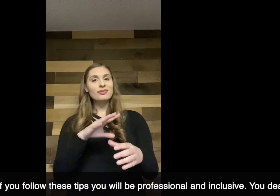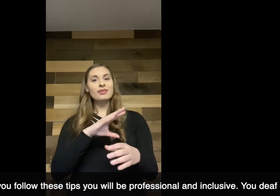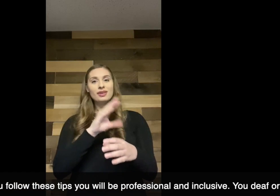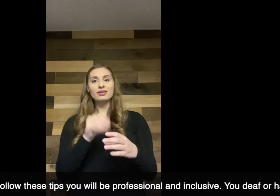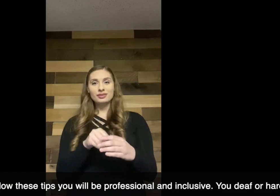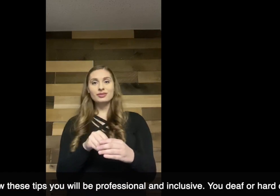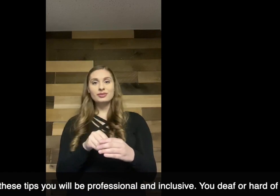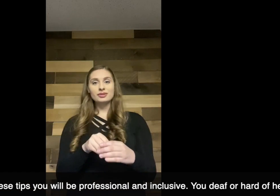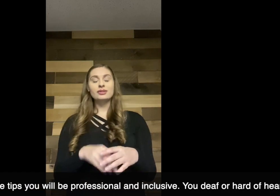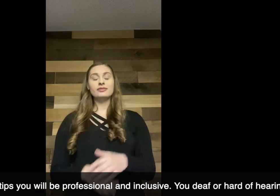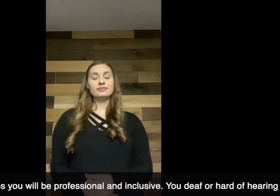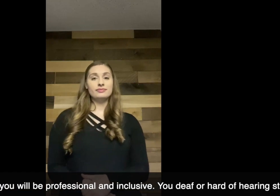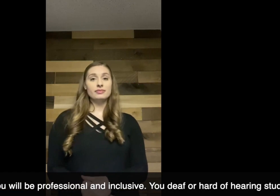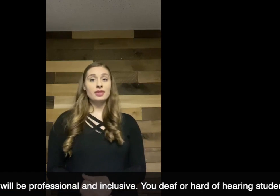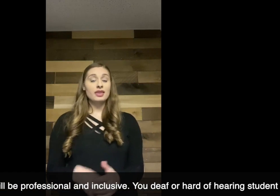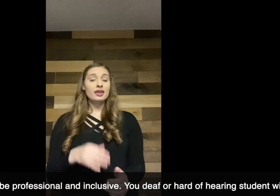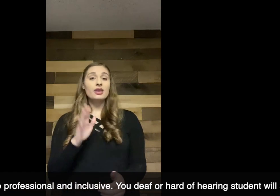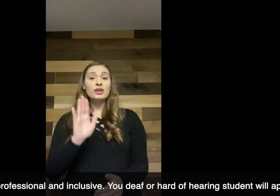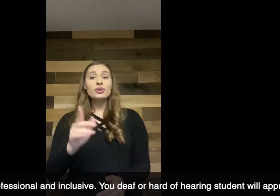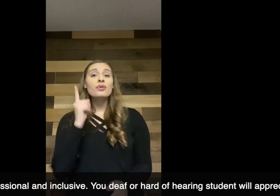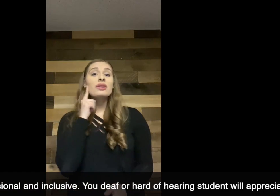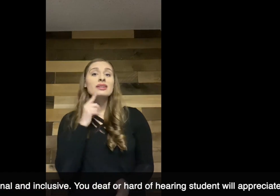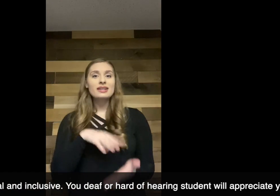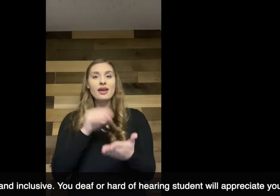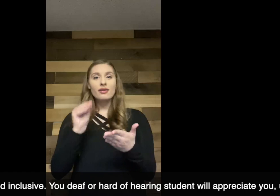hearing student will appreciate you, understand your